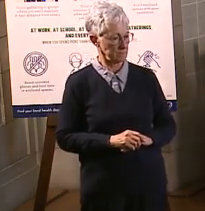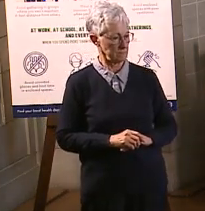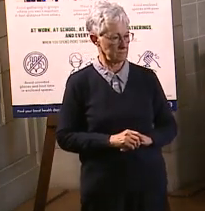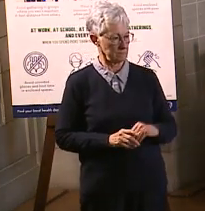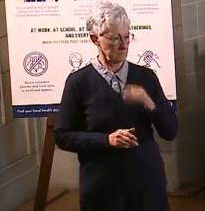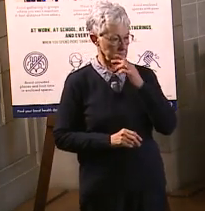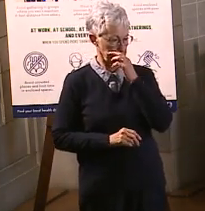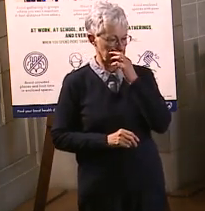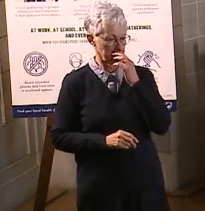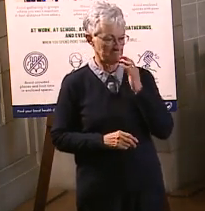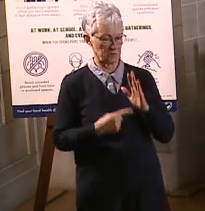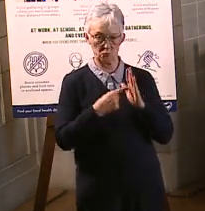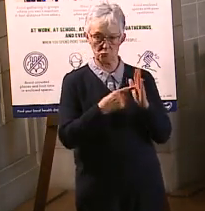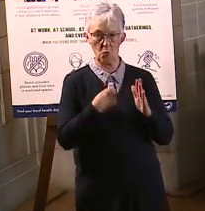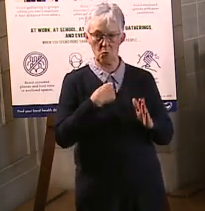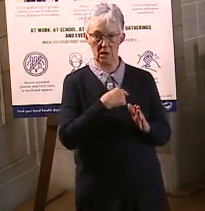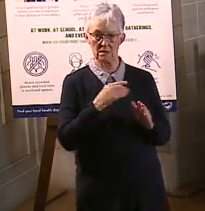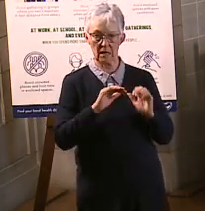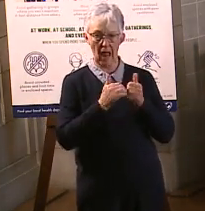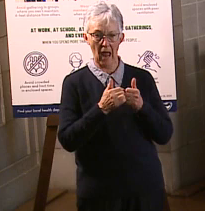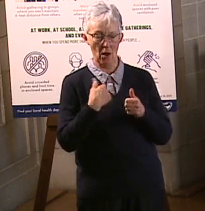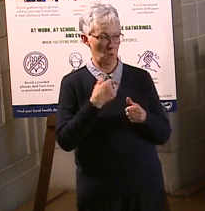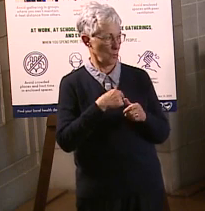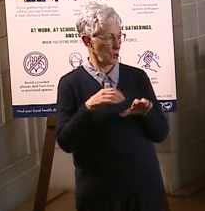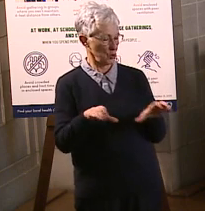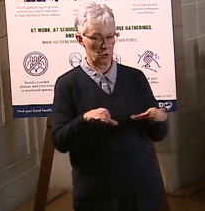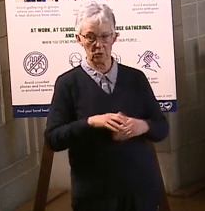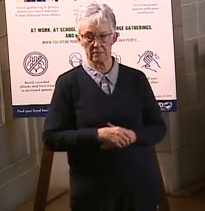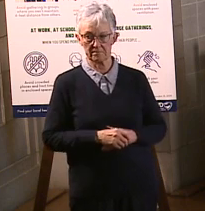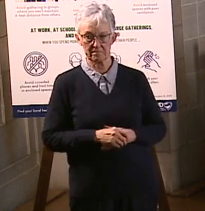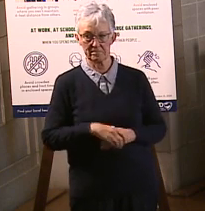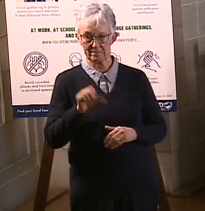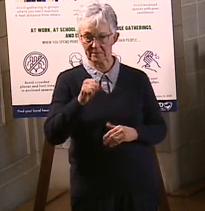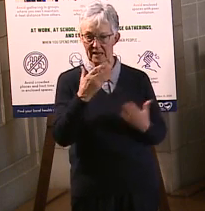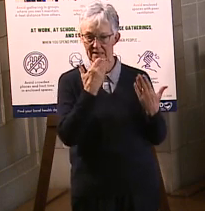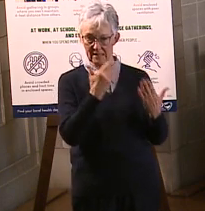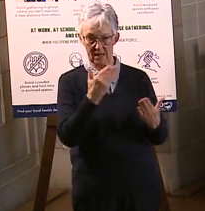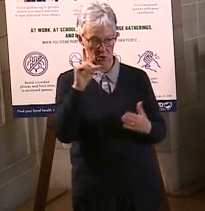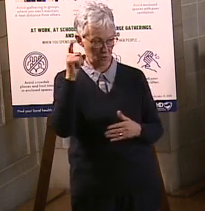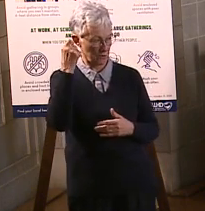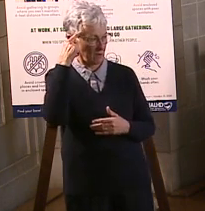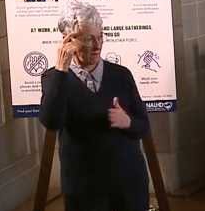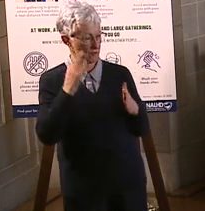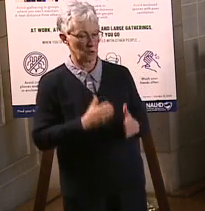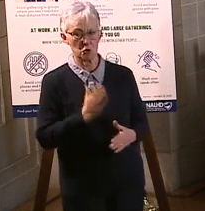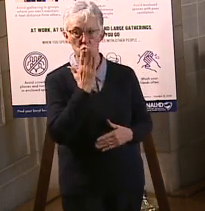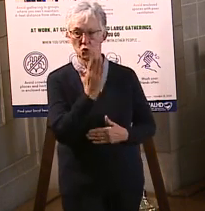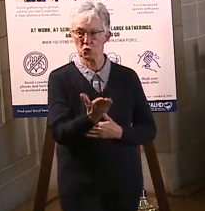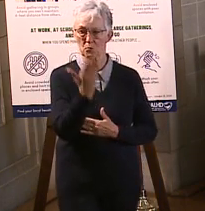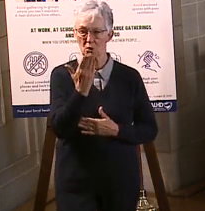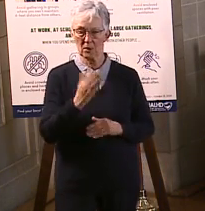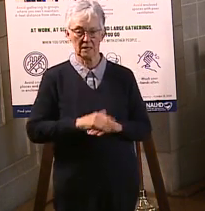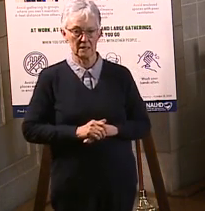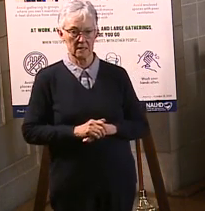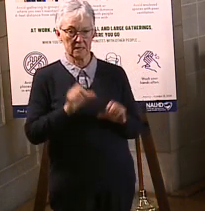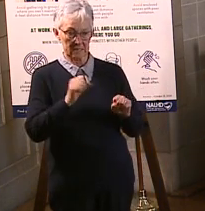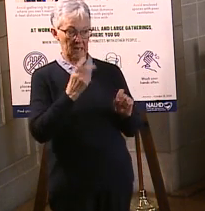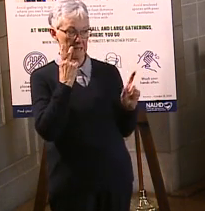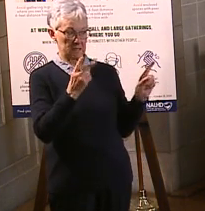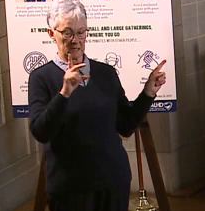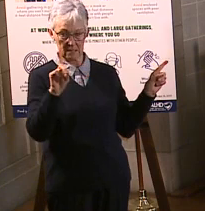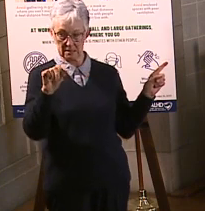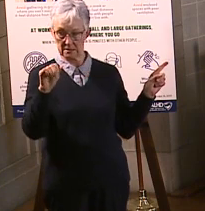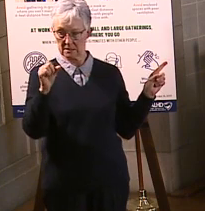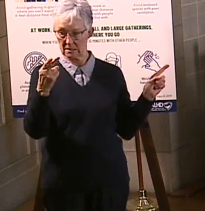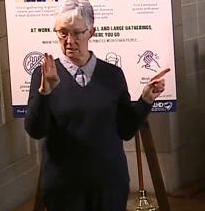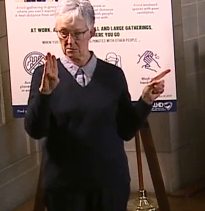vaccines and how that's all progressing? Sure. Thank you, Governor. Good morning. As you can see on the dashboard, February 4th